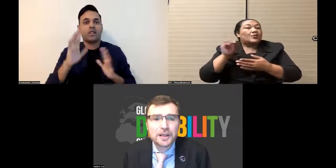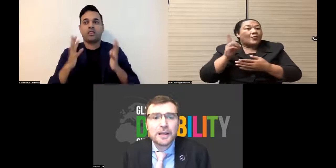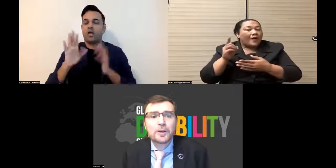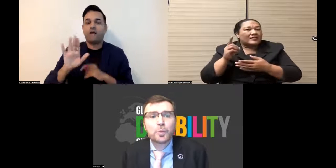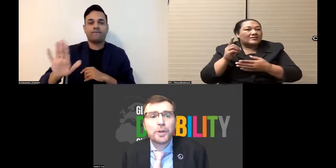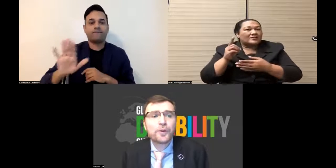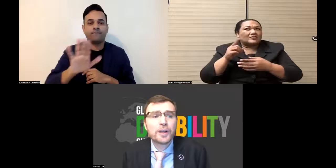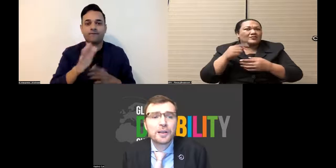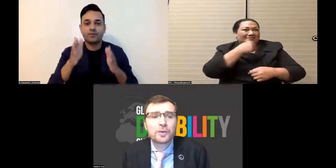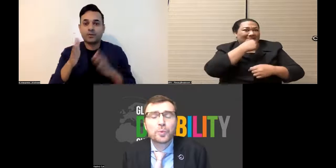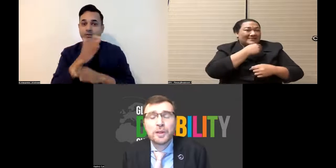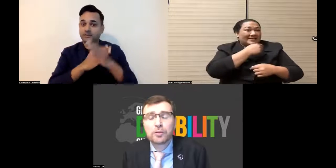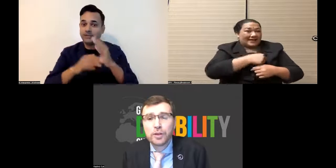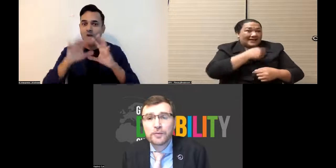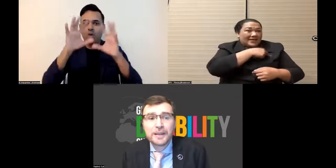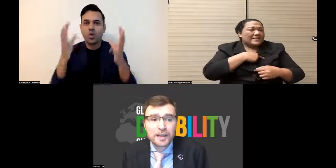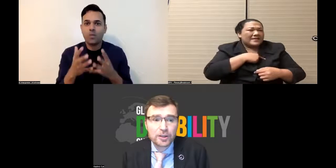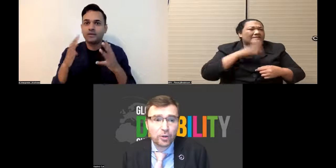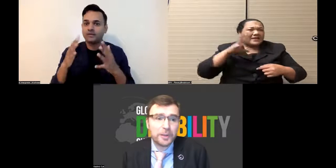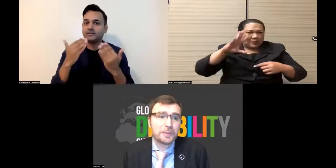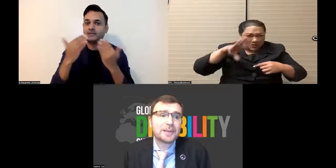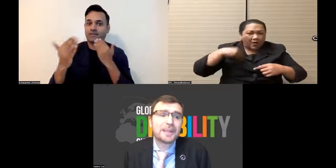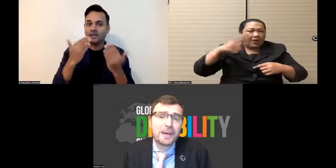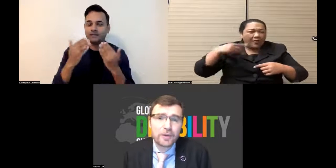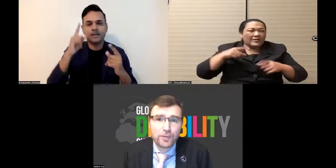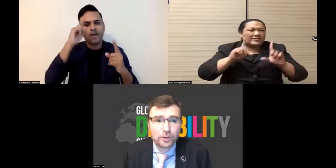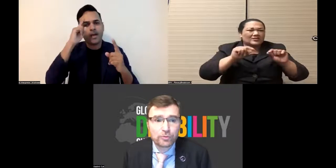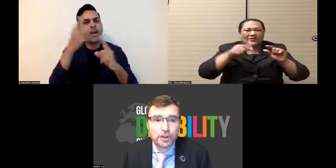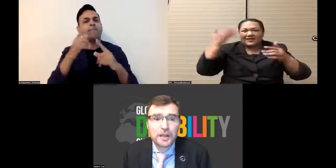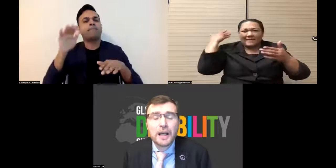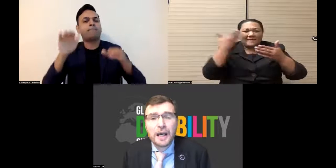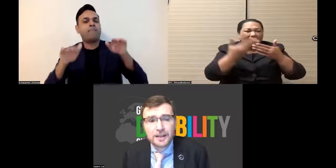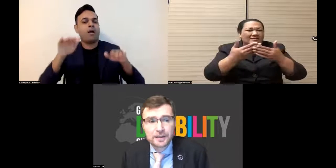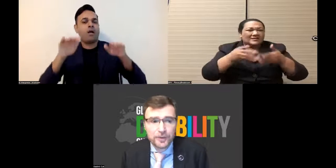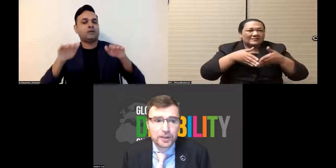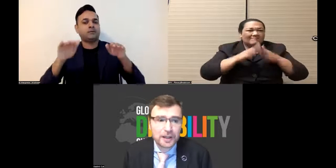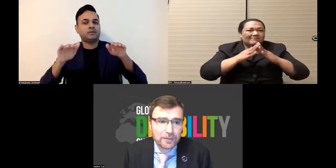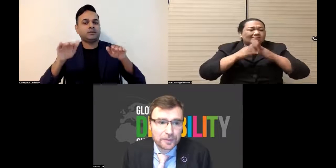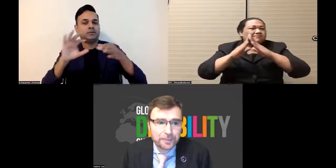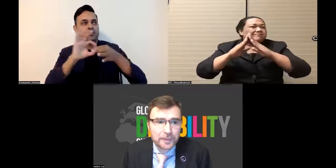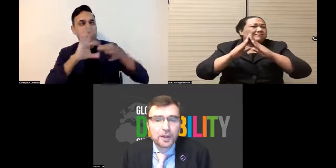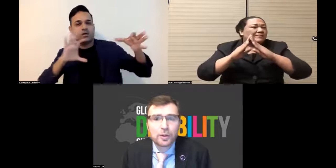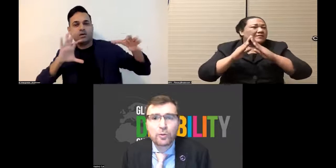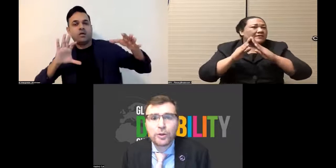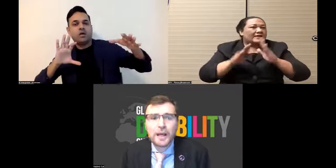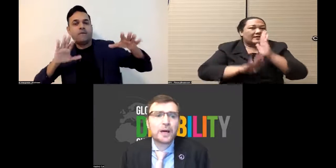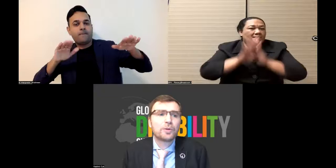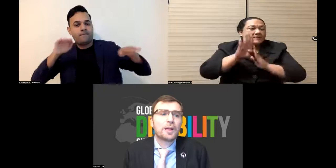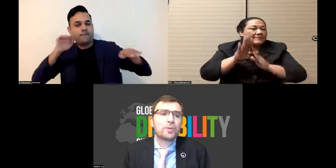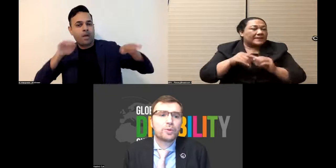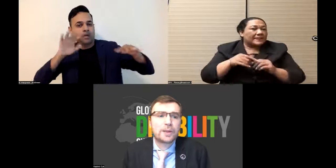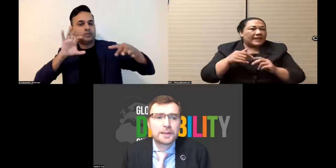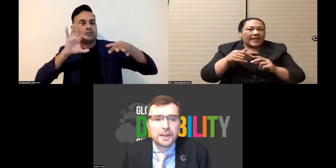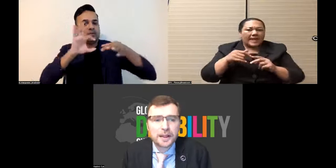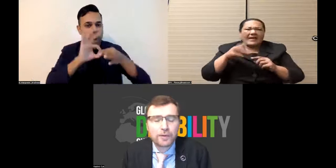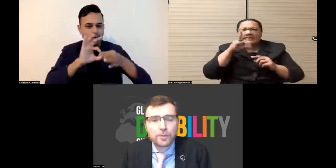years with real financial commitments that never followed really at a sufficient level. Today, I would like